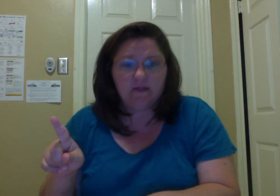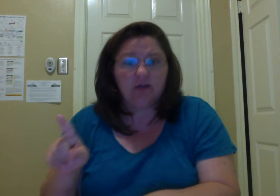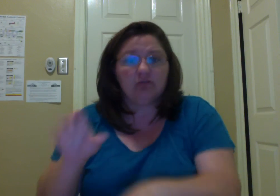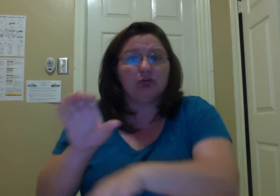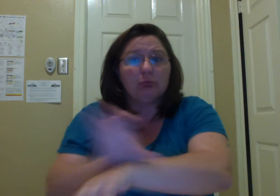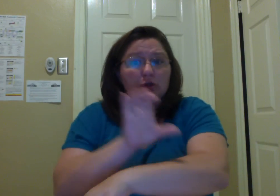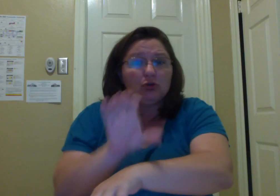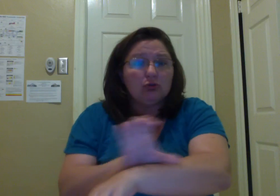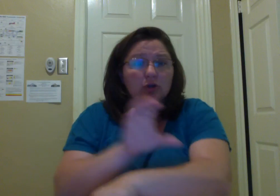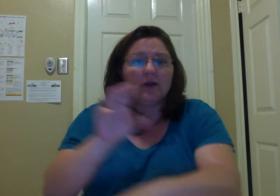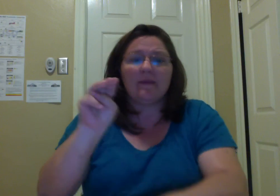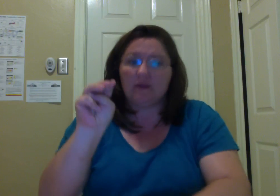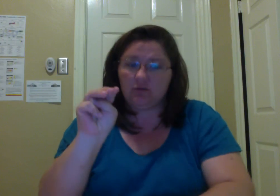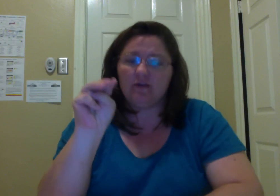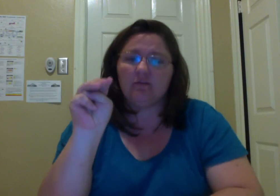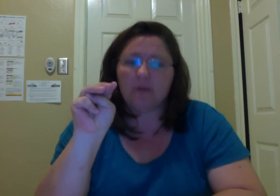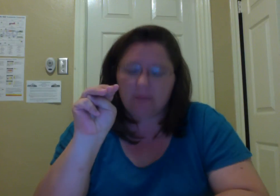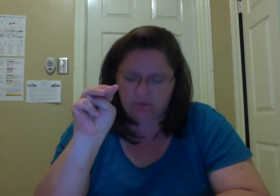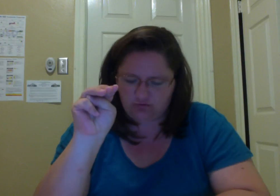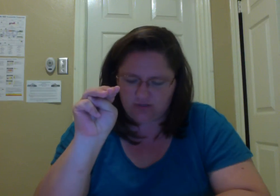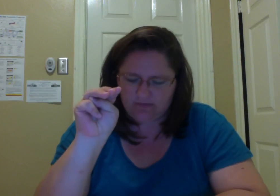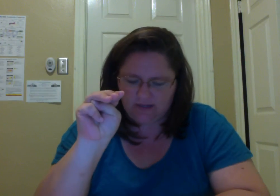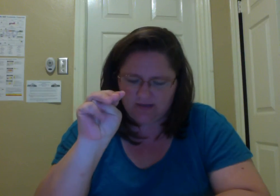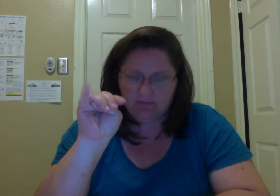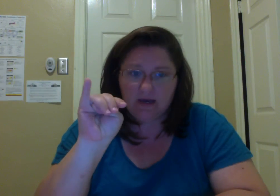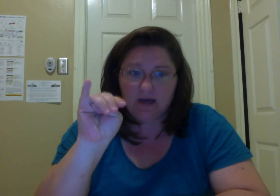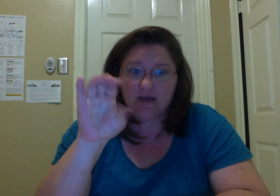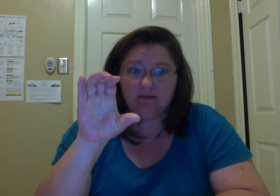There's computer, and then you fingerspell microchips,